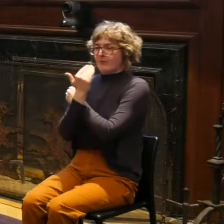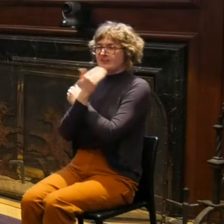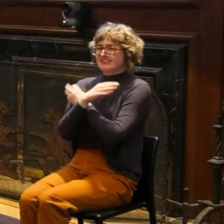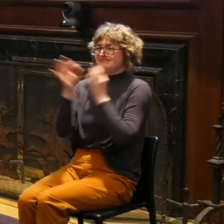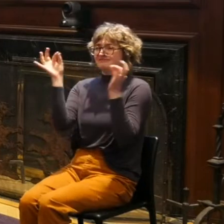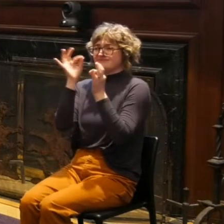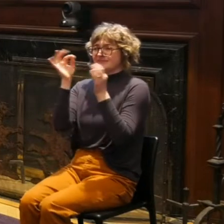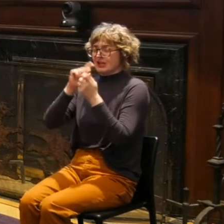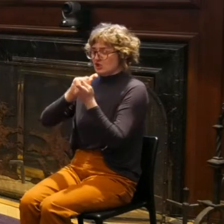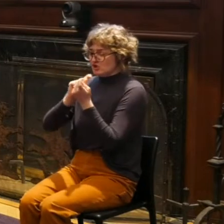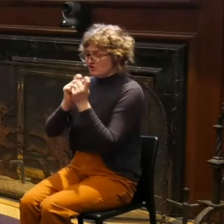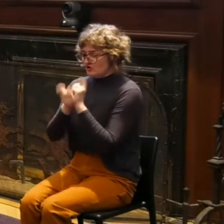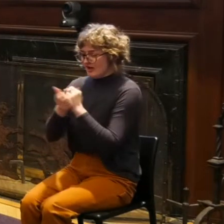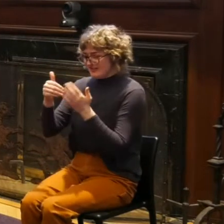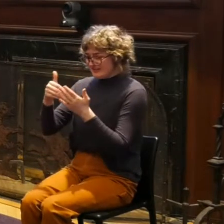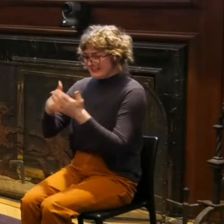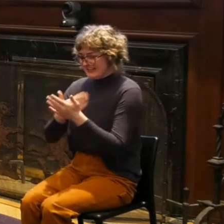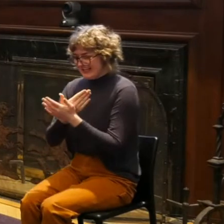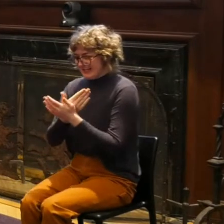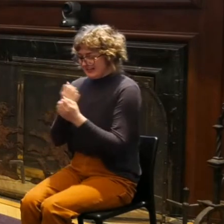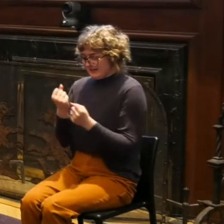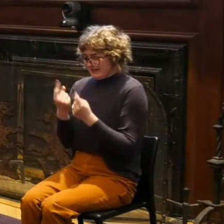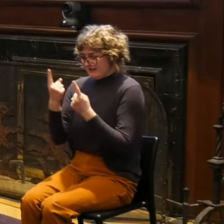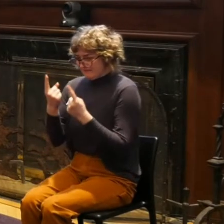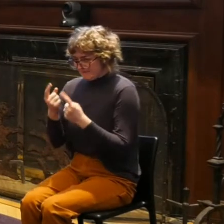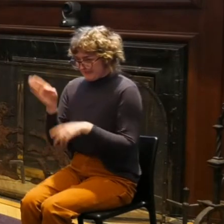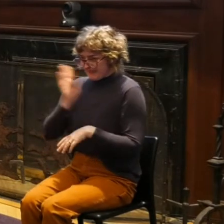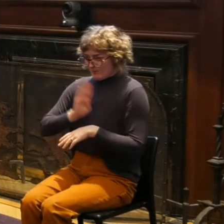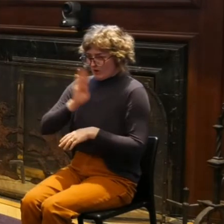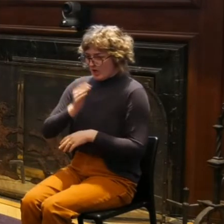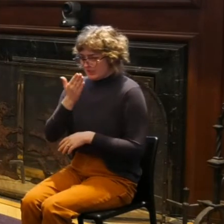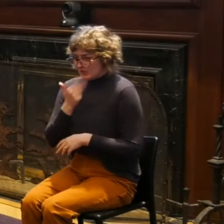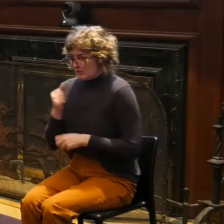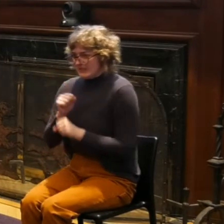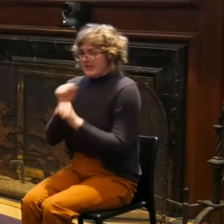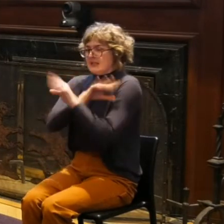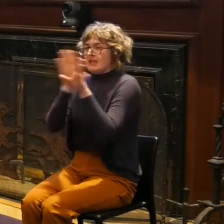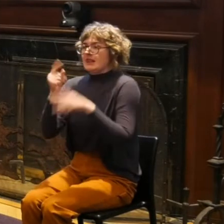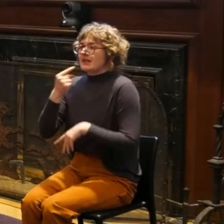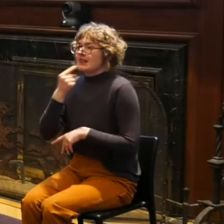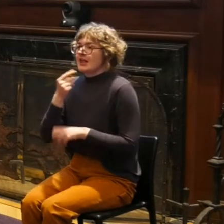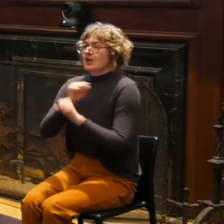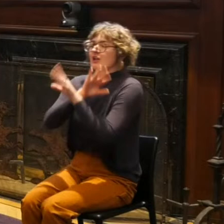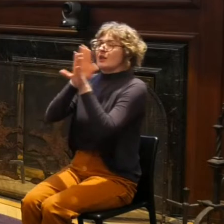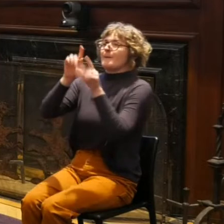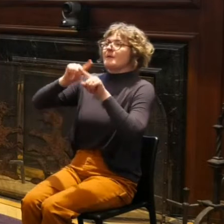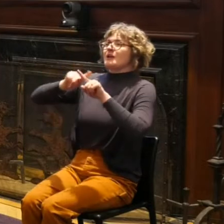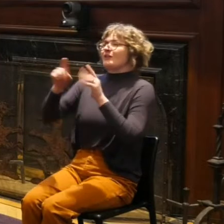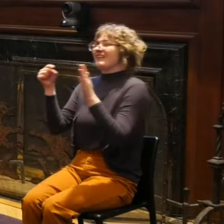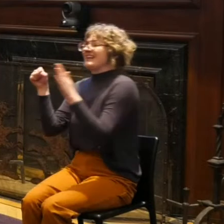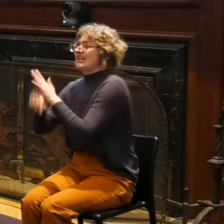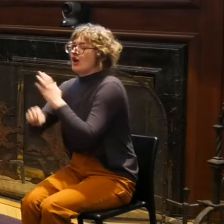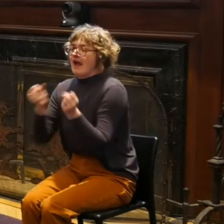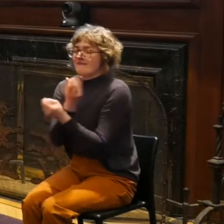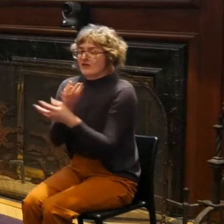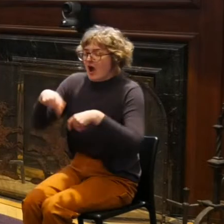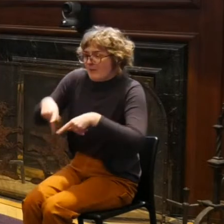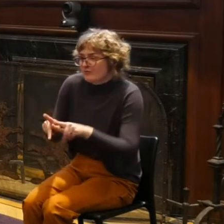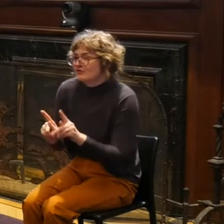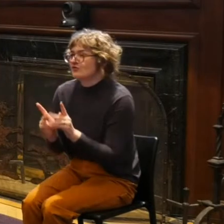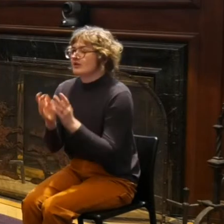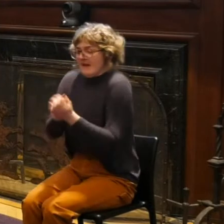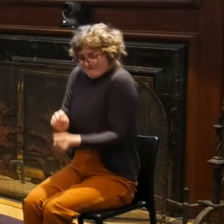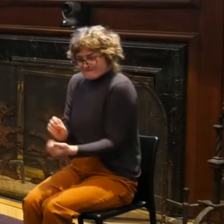has not come to be an easy eye upon this brow, nor to sweetly say things clearly, but nearly to kill every way out of facing